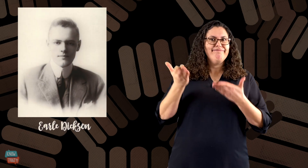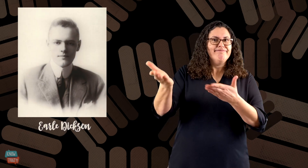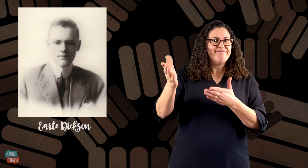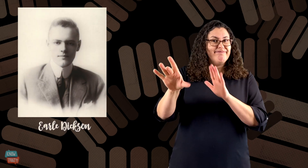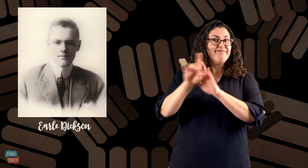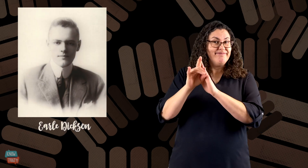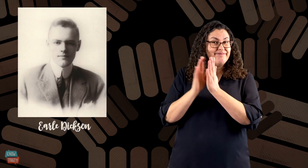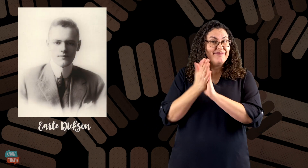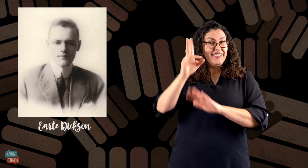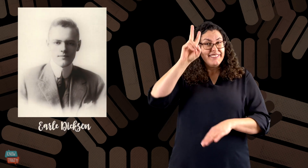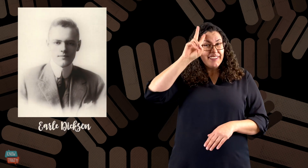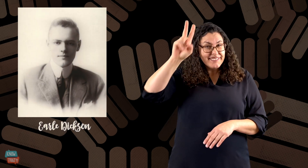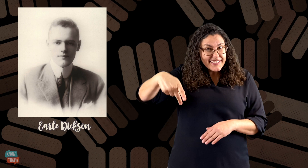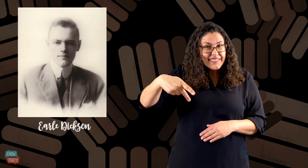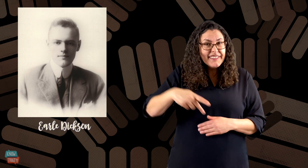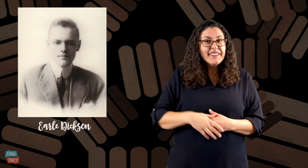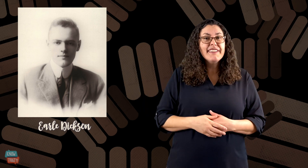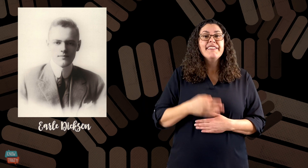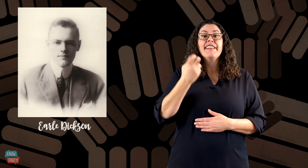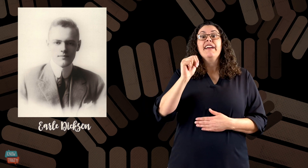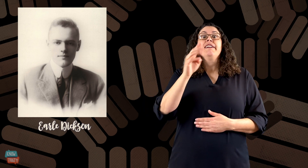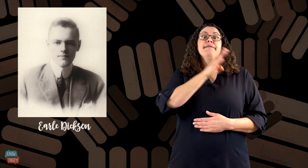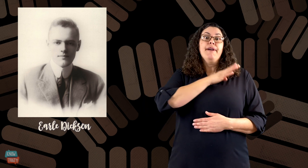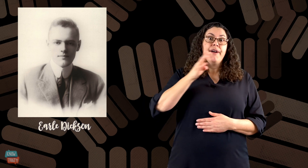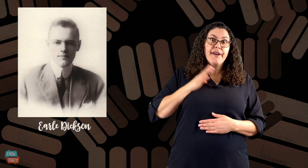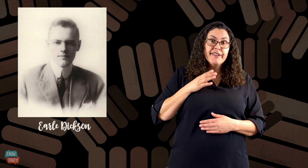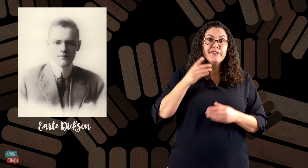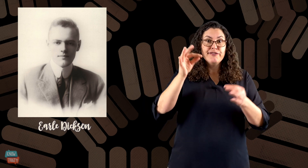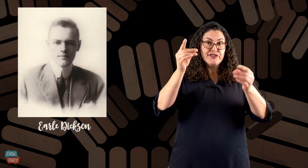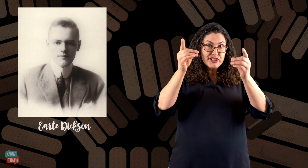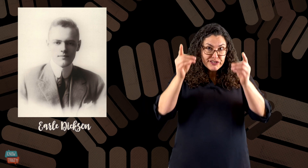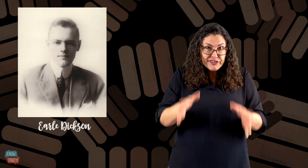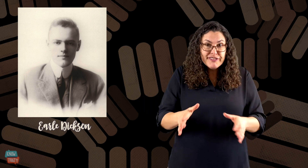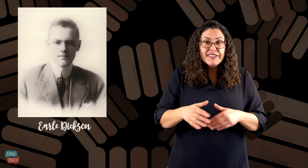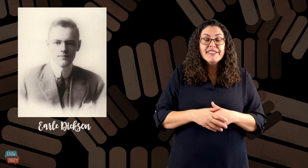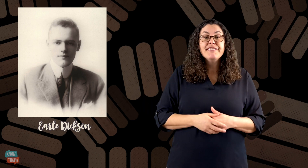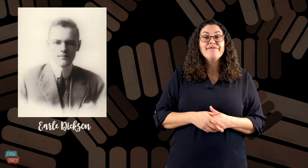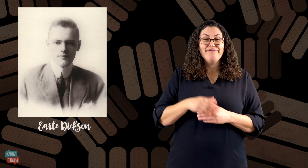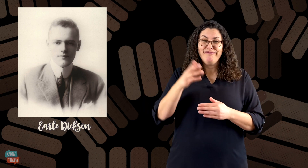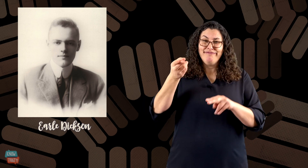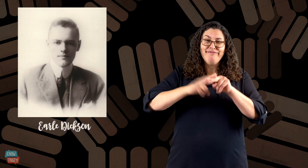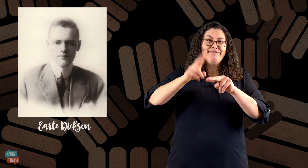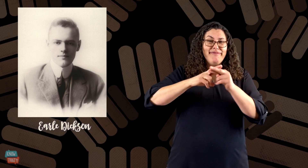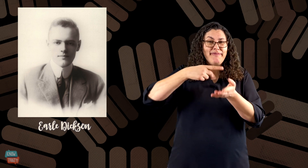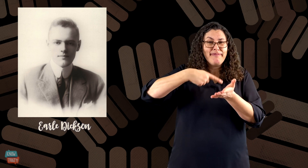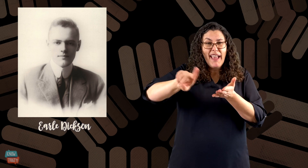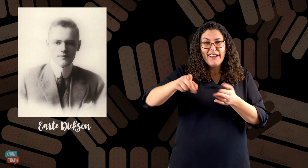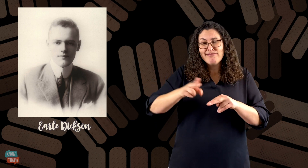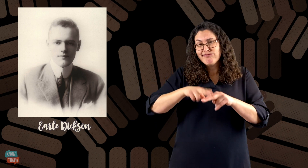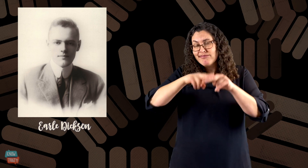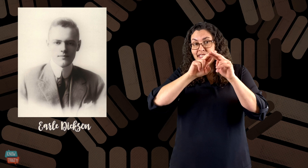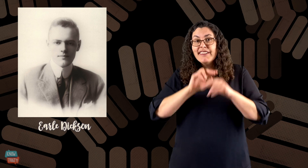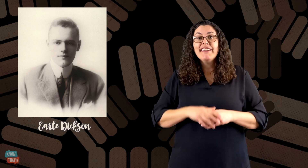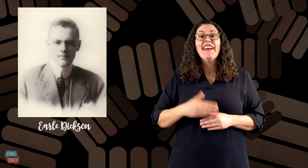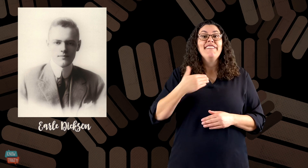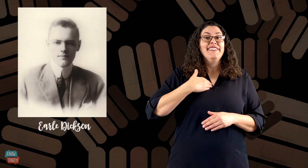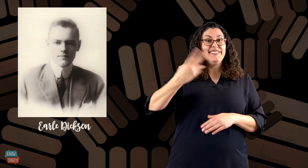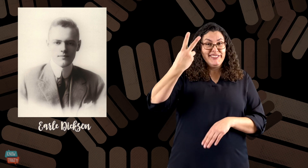Johnson hired him as a vice president, and then he became a member of the board of directors. His salary was increased